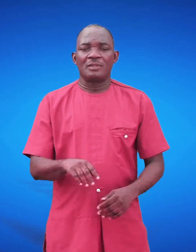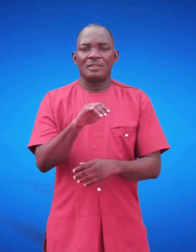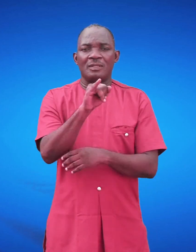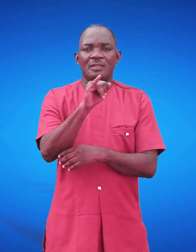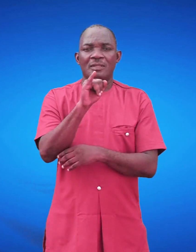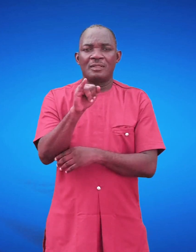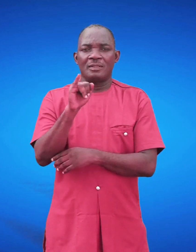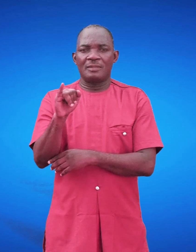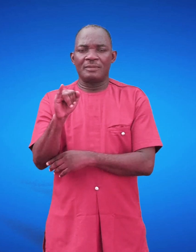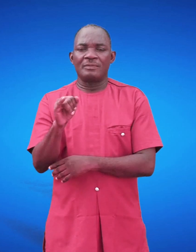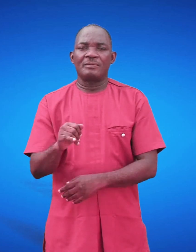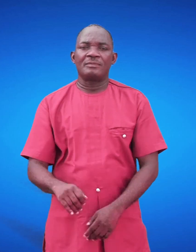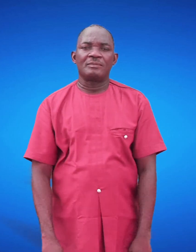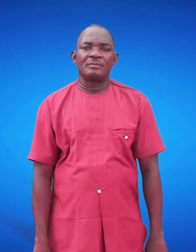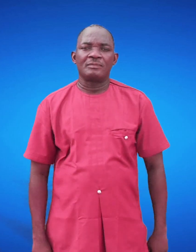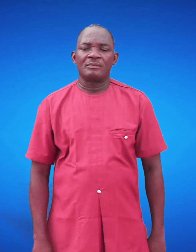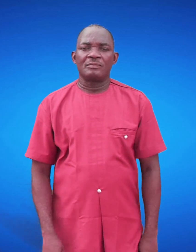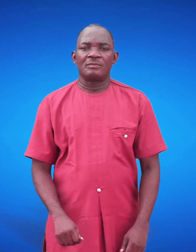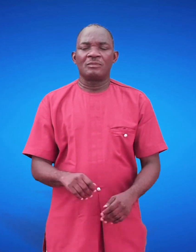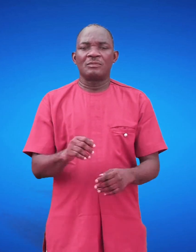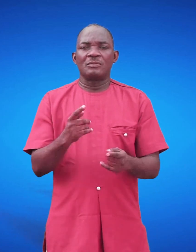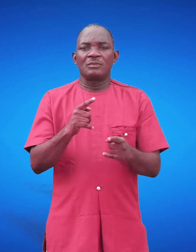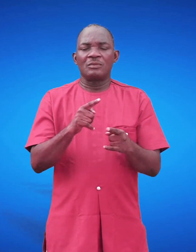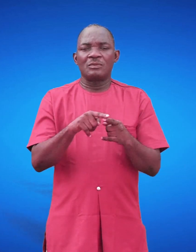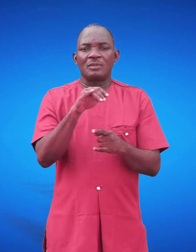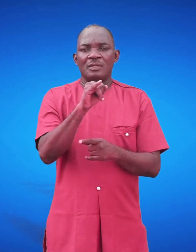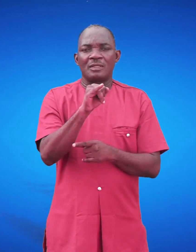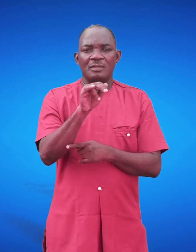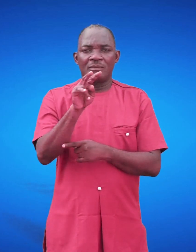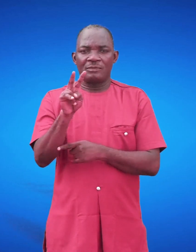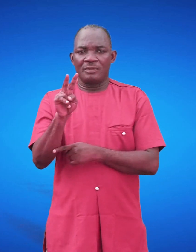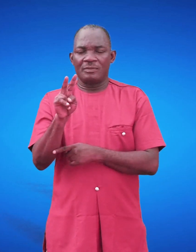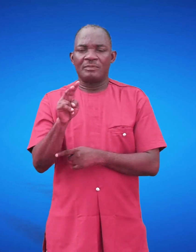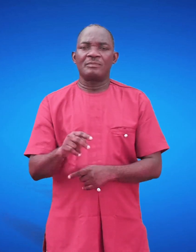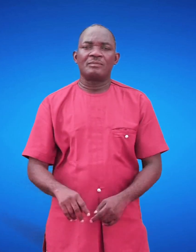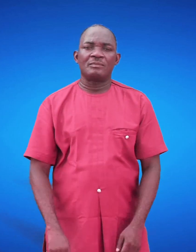III to IV.